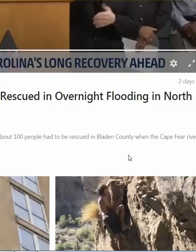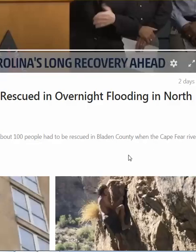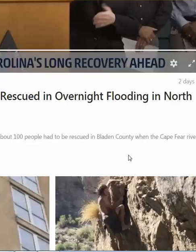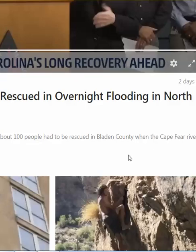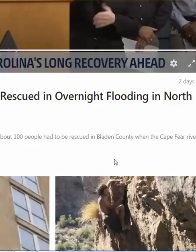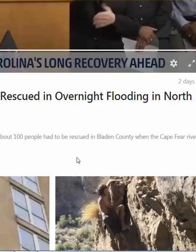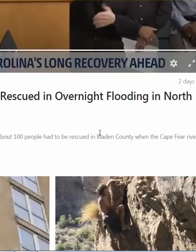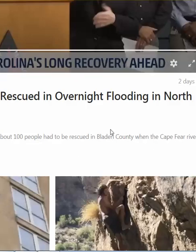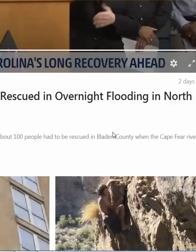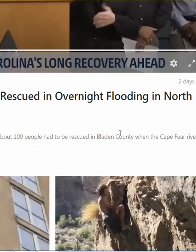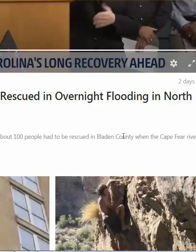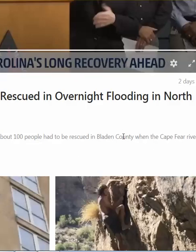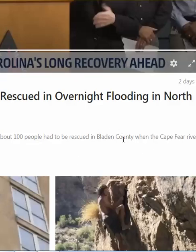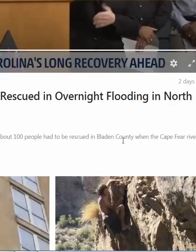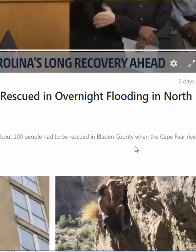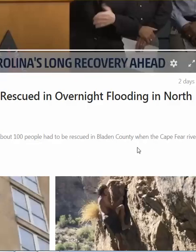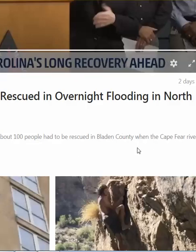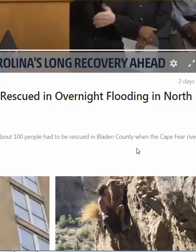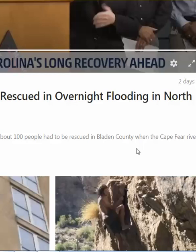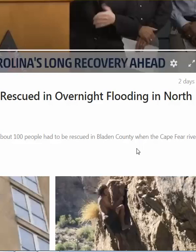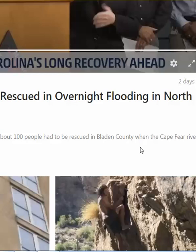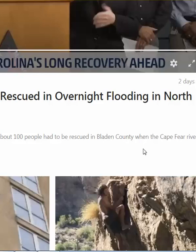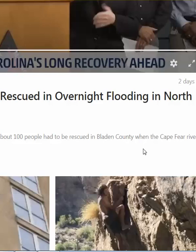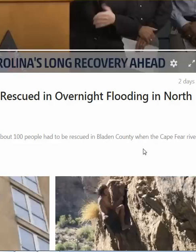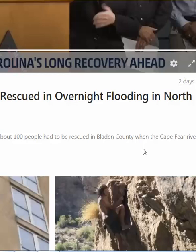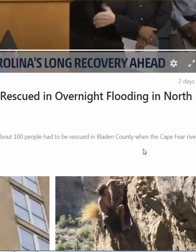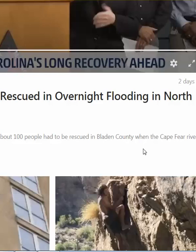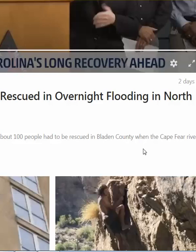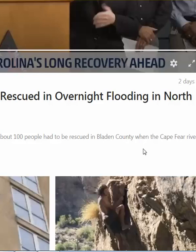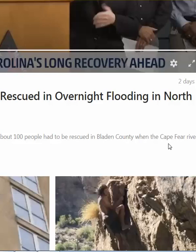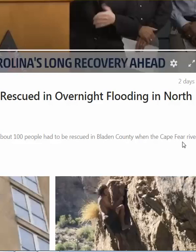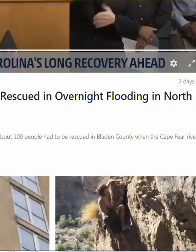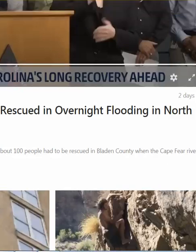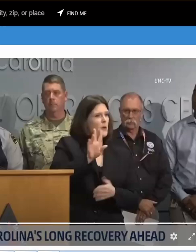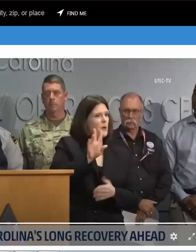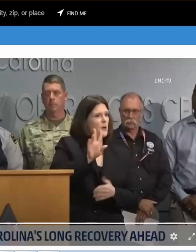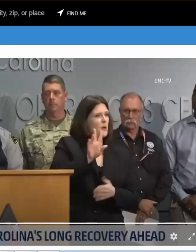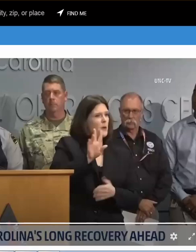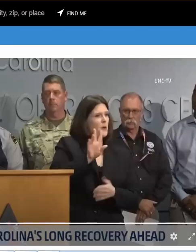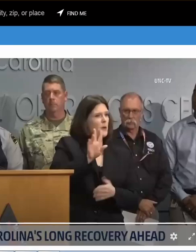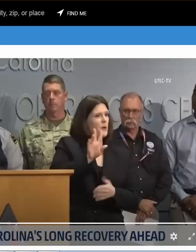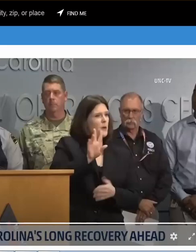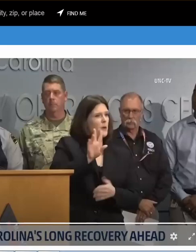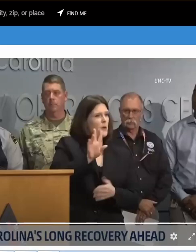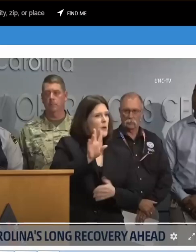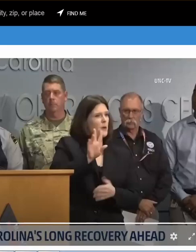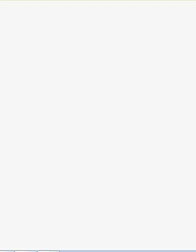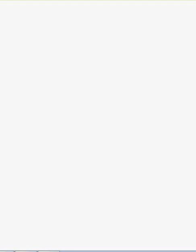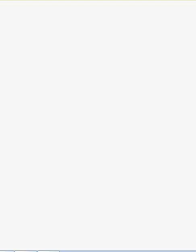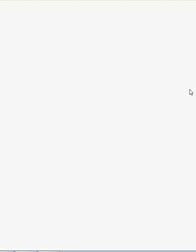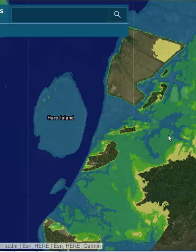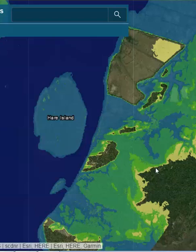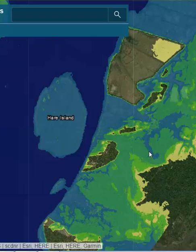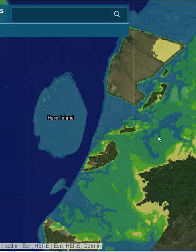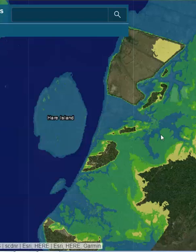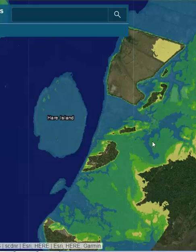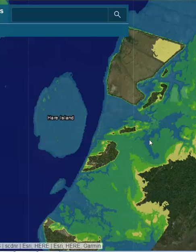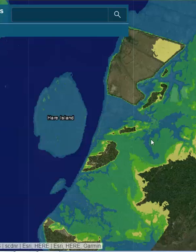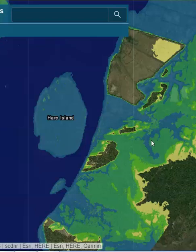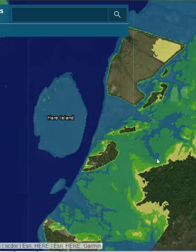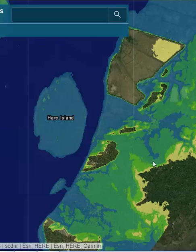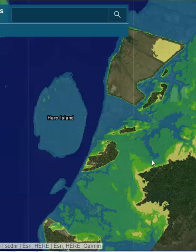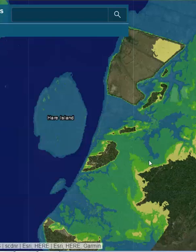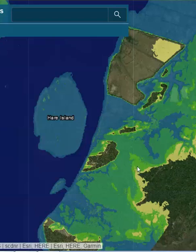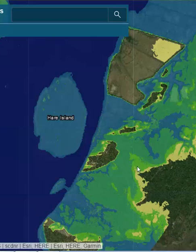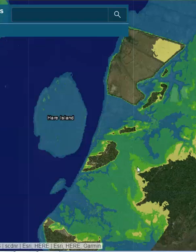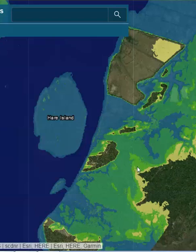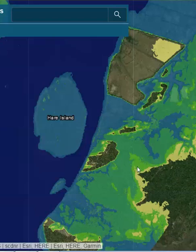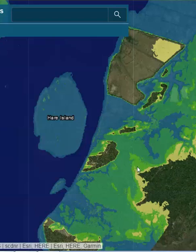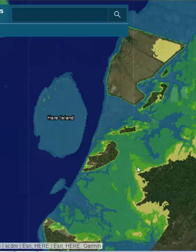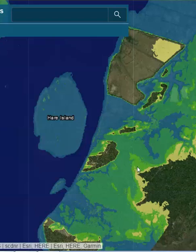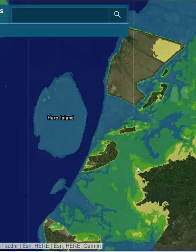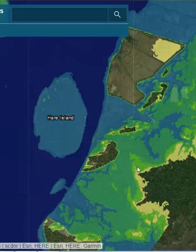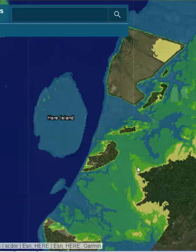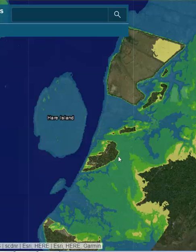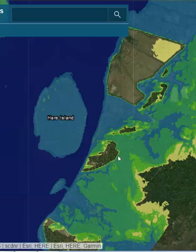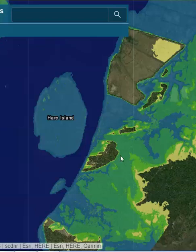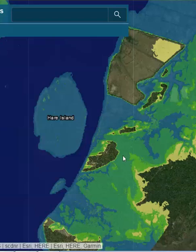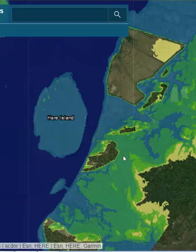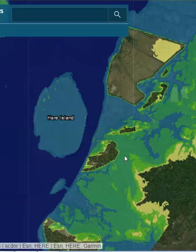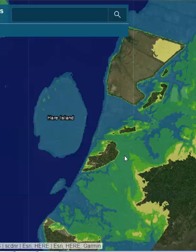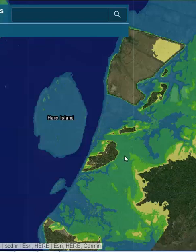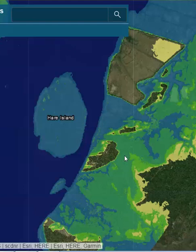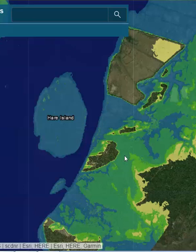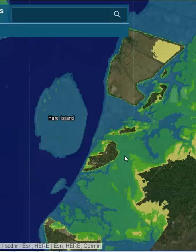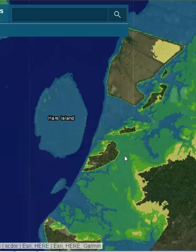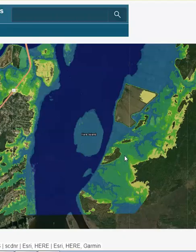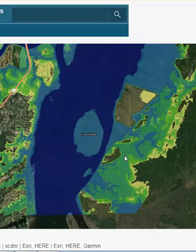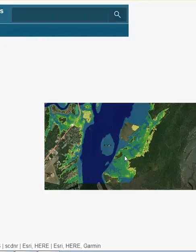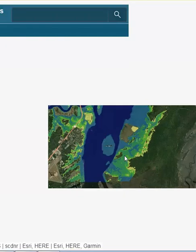So we are at war, guys. This is no joke. We are at war. And those of you in